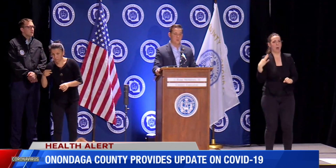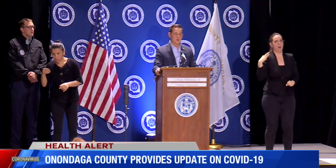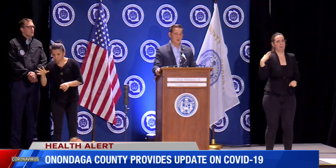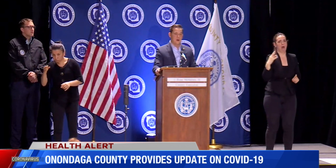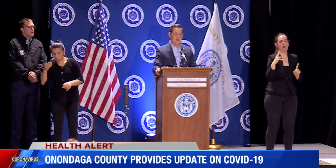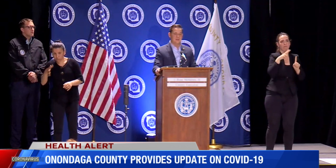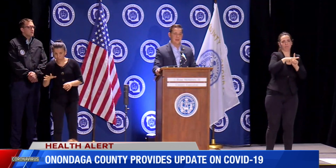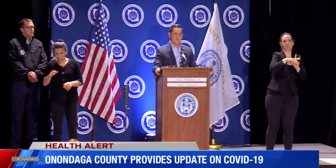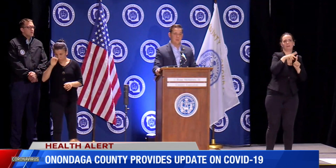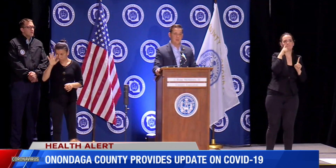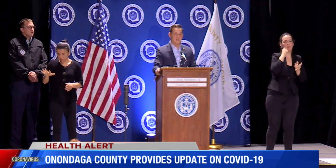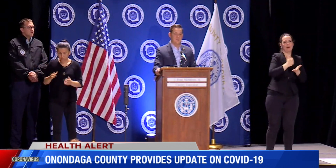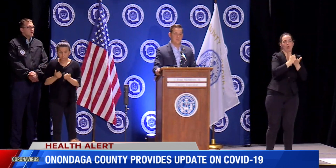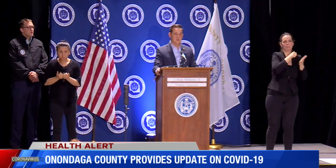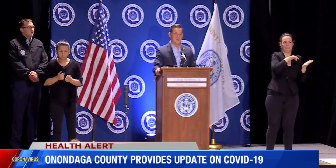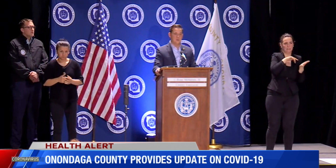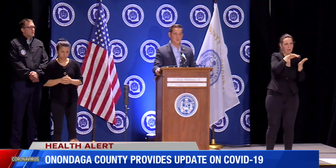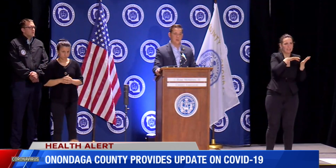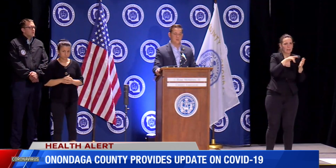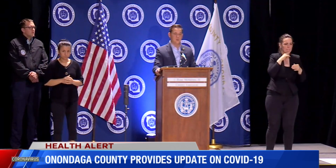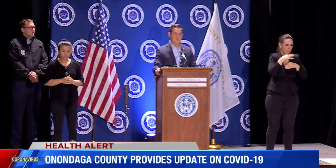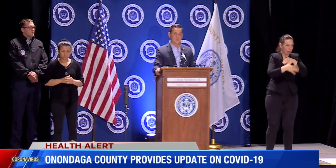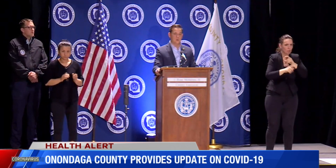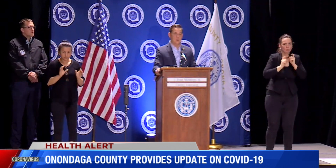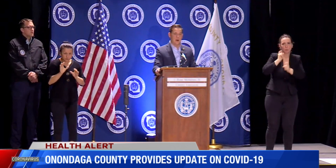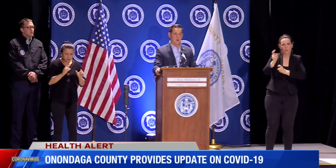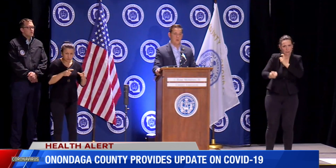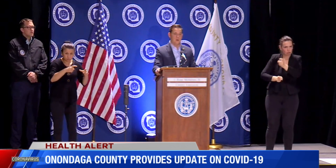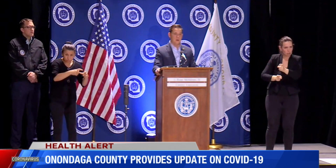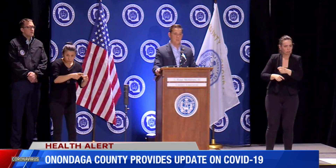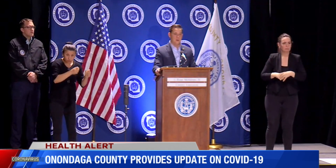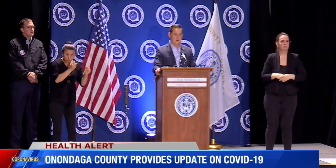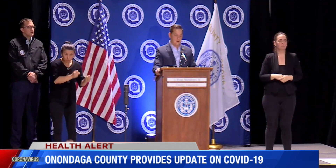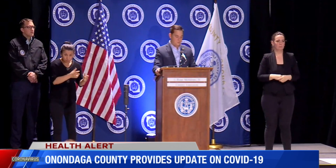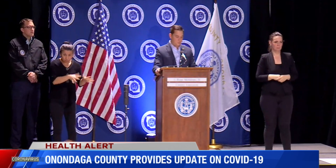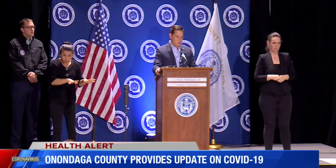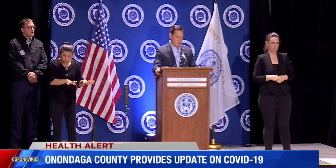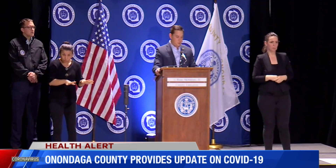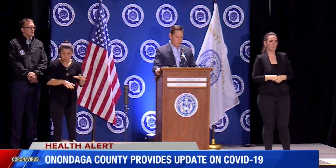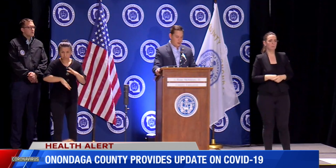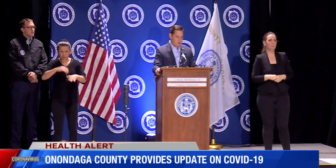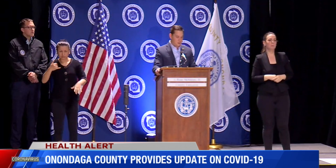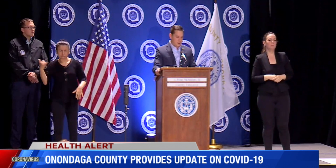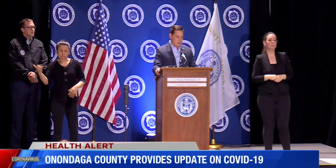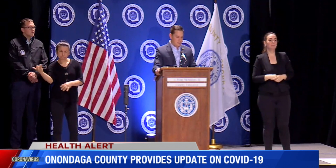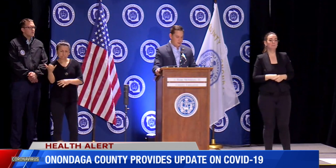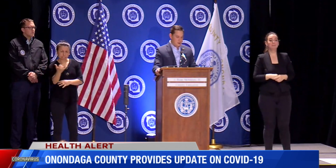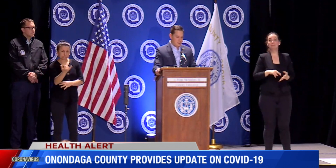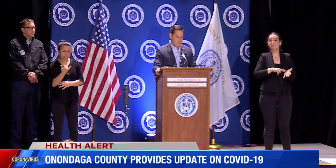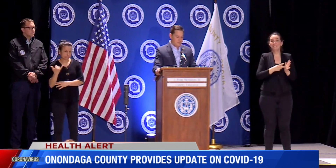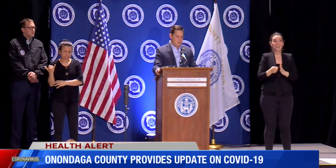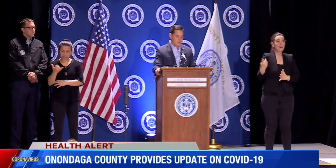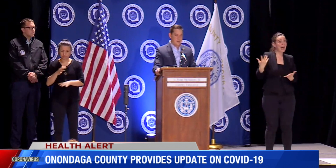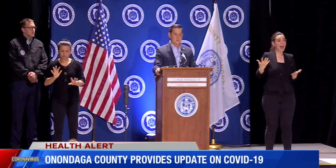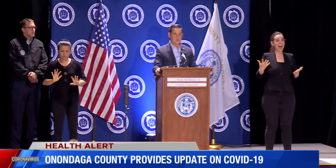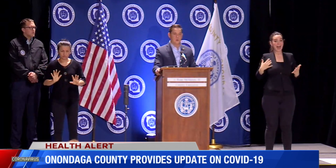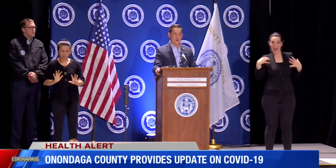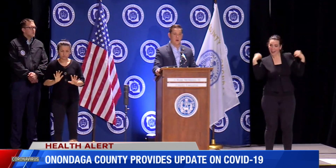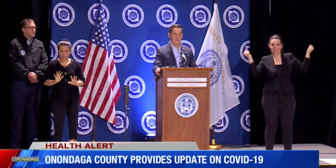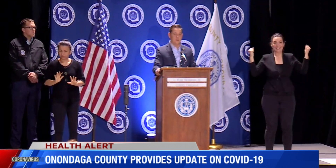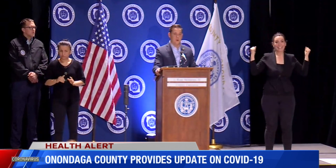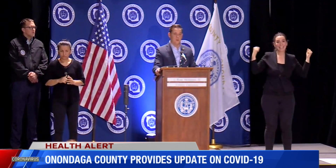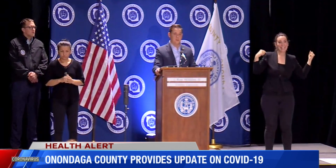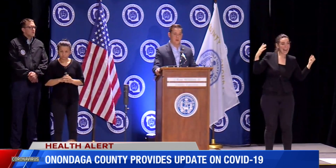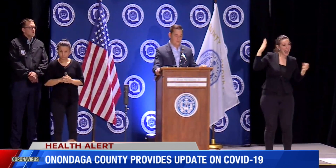isolation. That does not mean you get to go out and behave in a way that is against